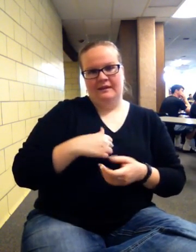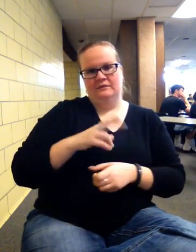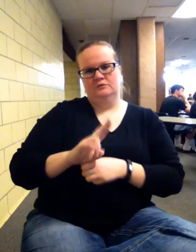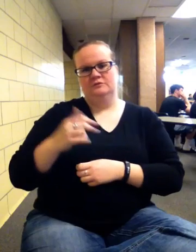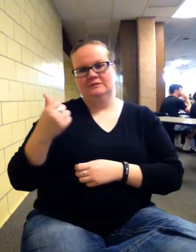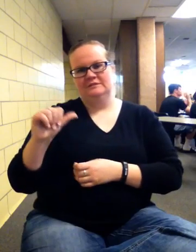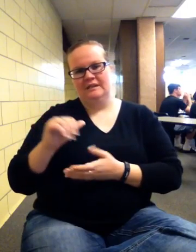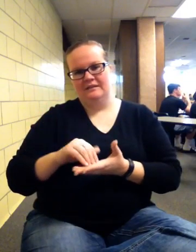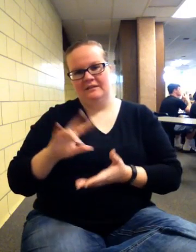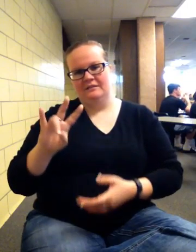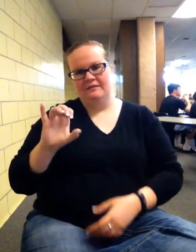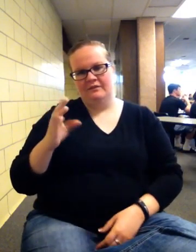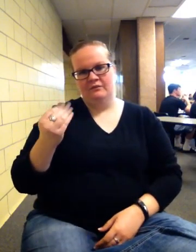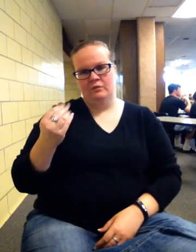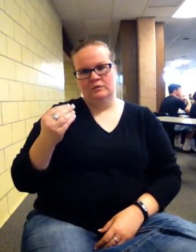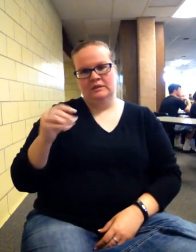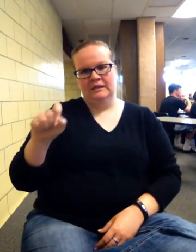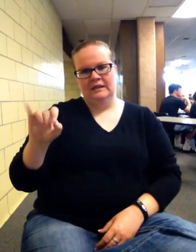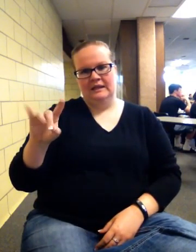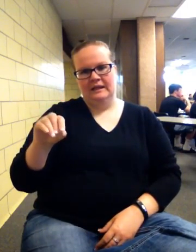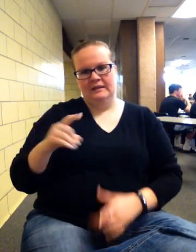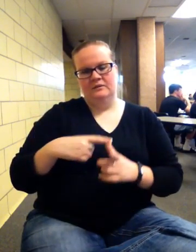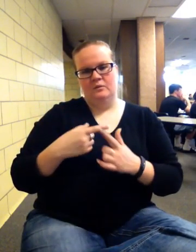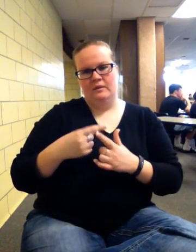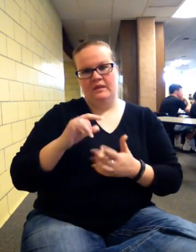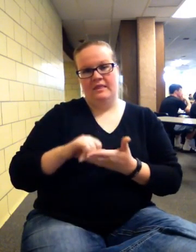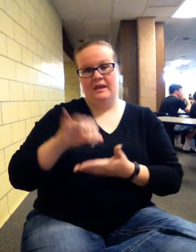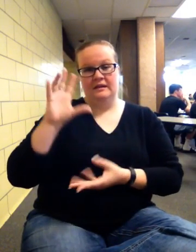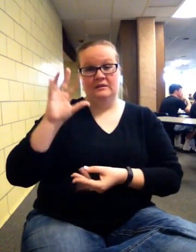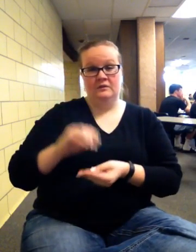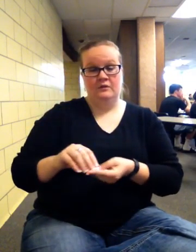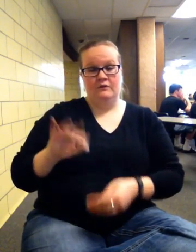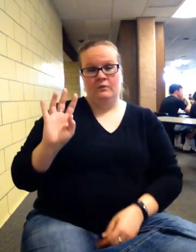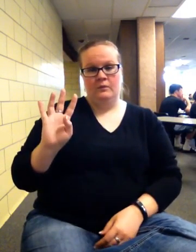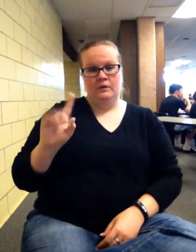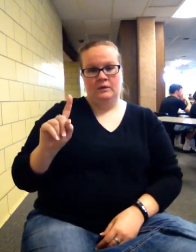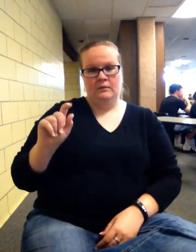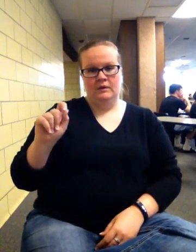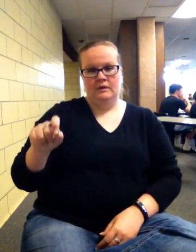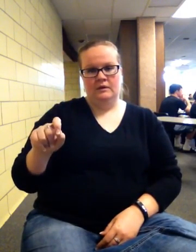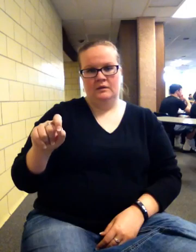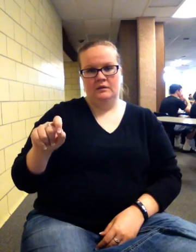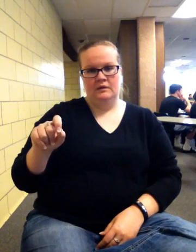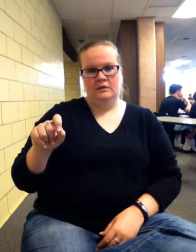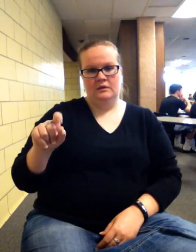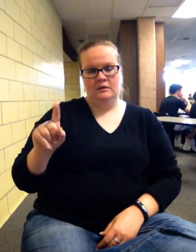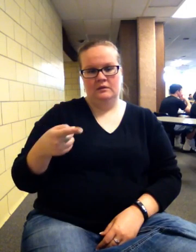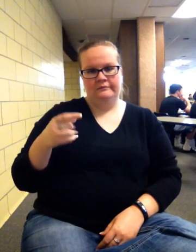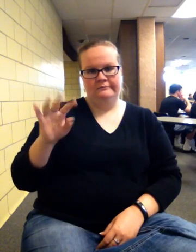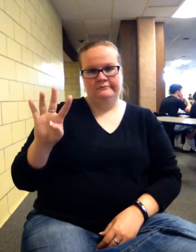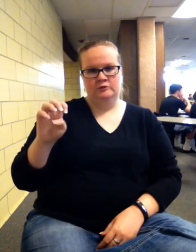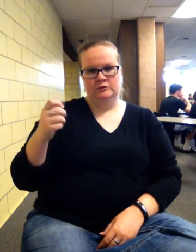,714. So now my cumulative column is $41,410, and whatever your cents are, depending on what you got.